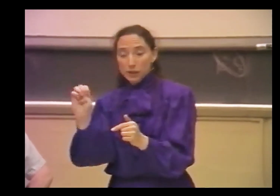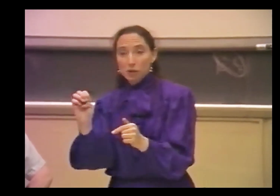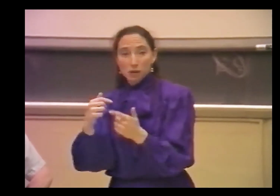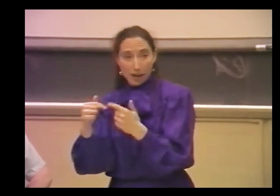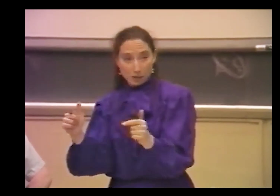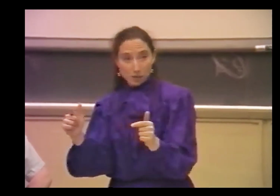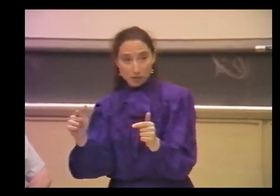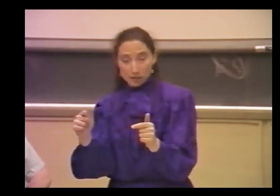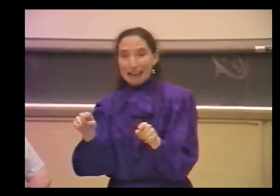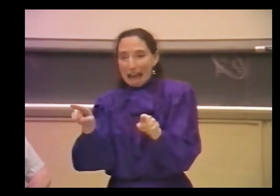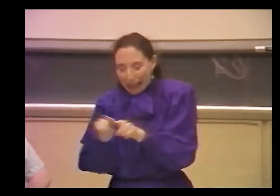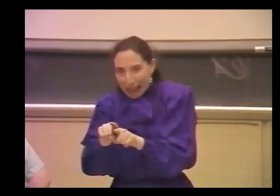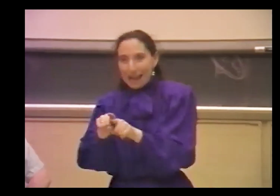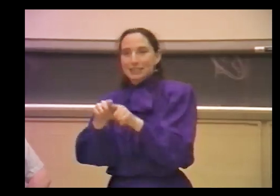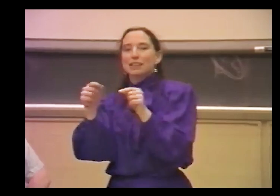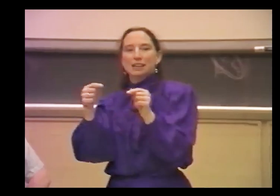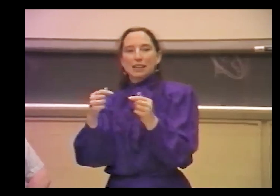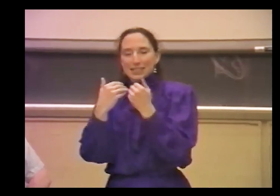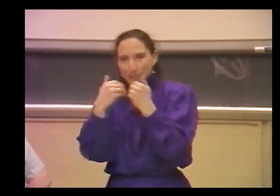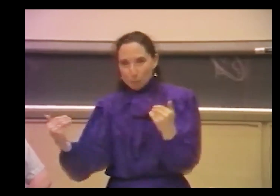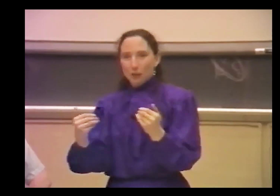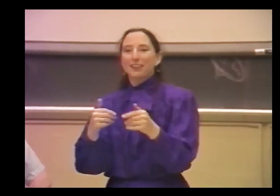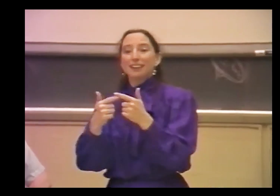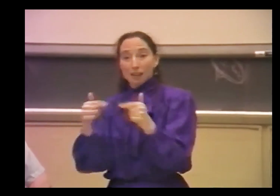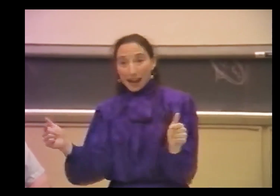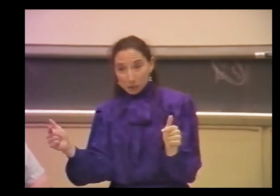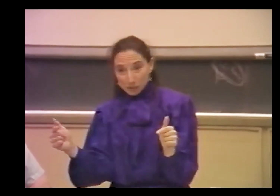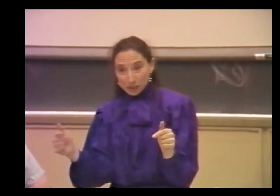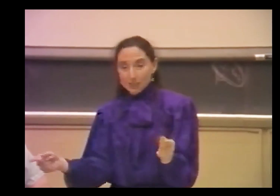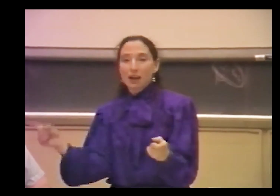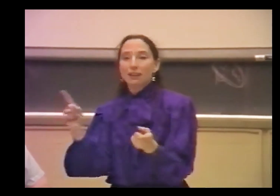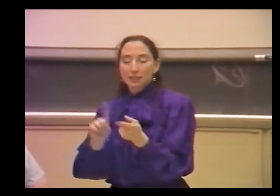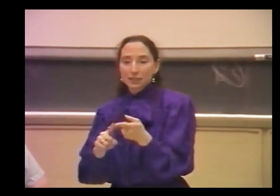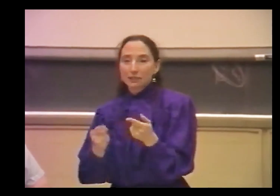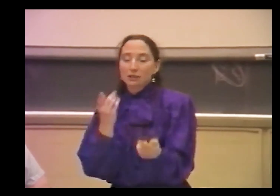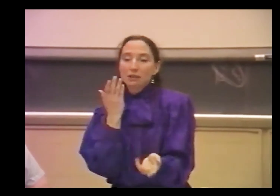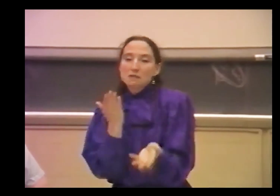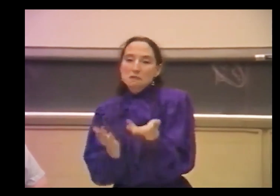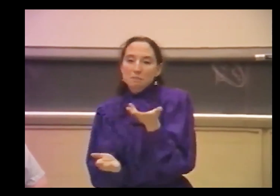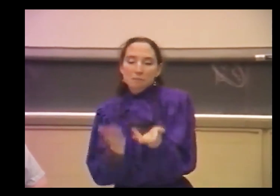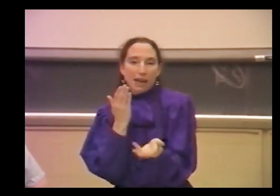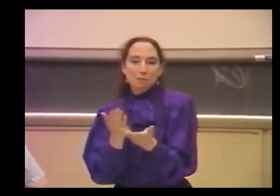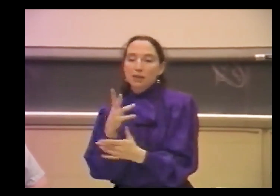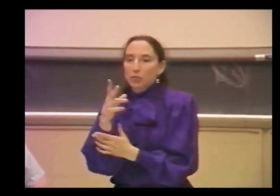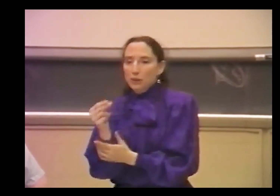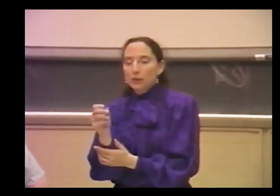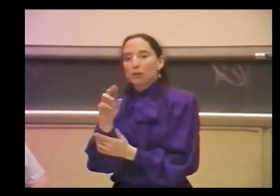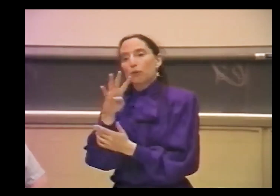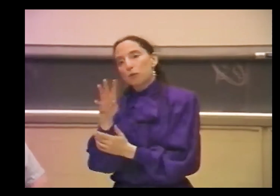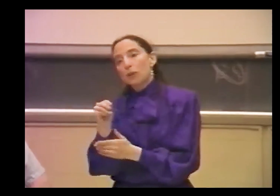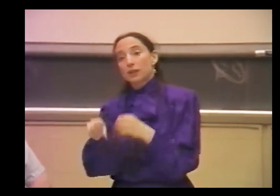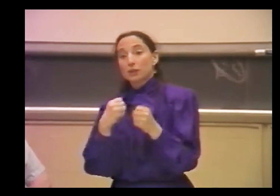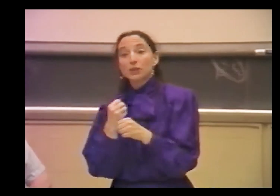Creole languages, as separate languages until maybe 30 or 40 years